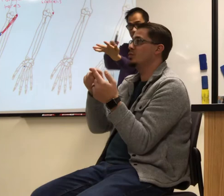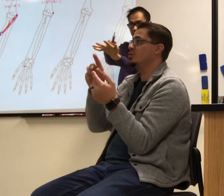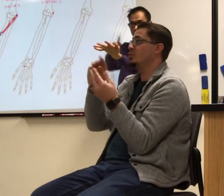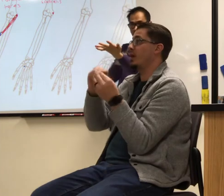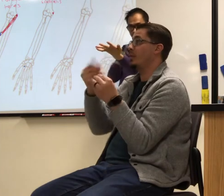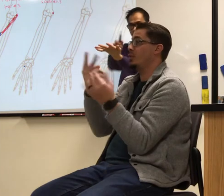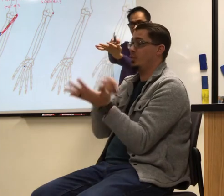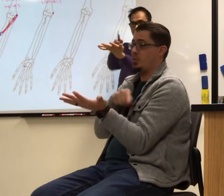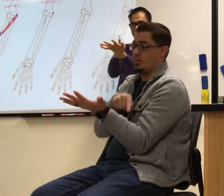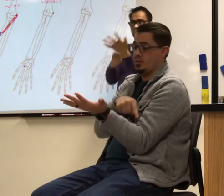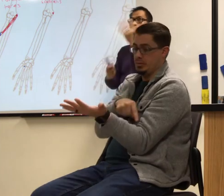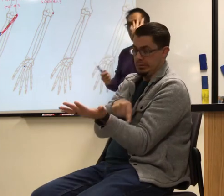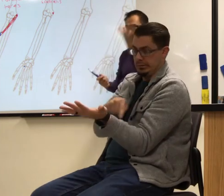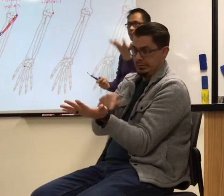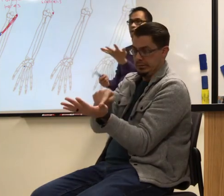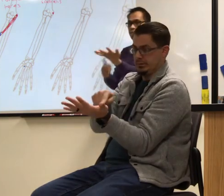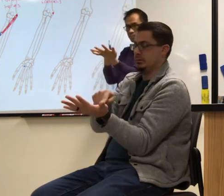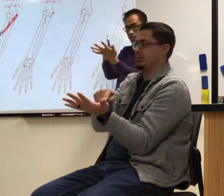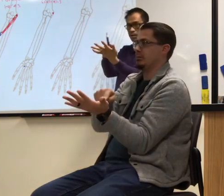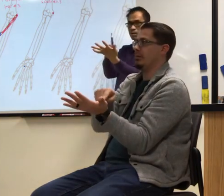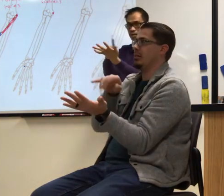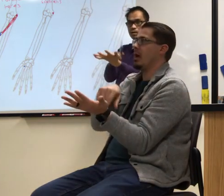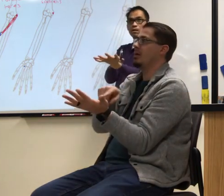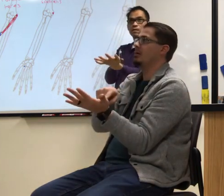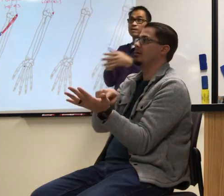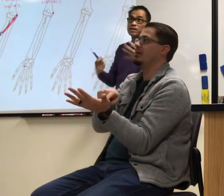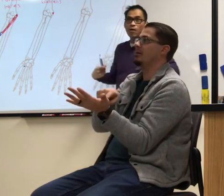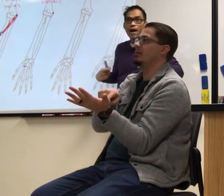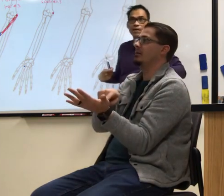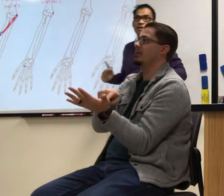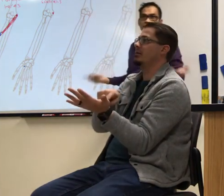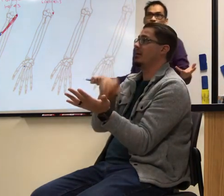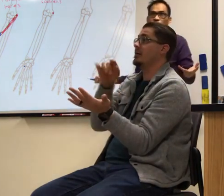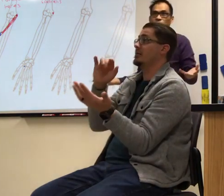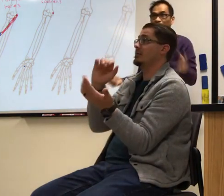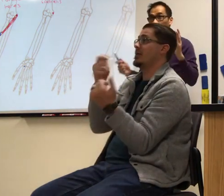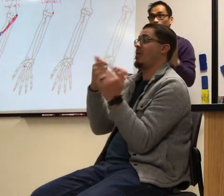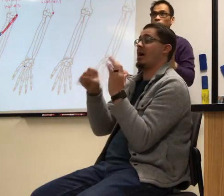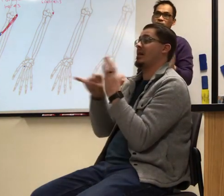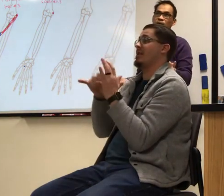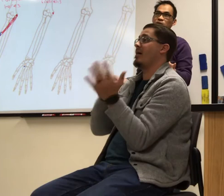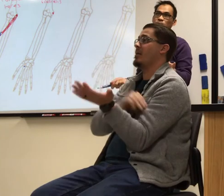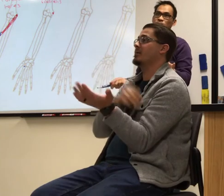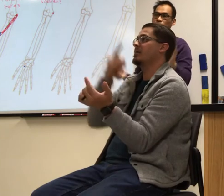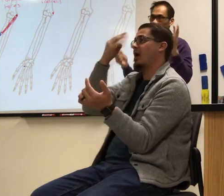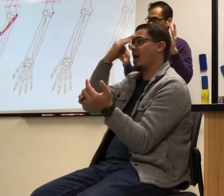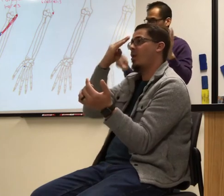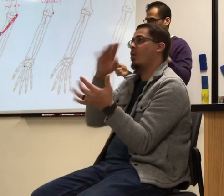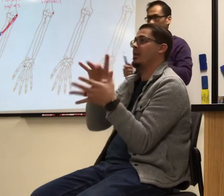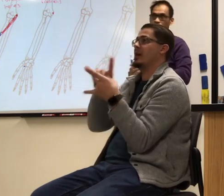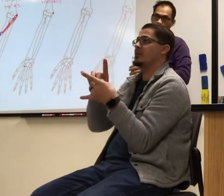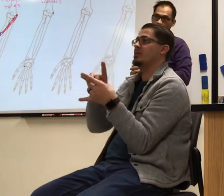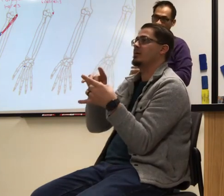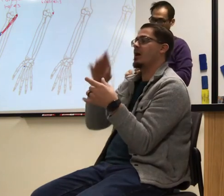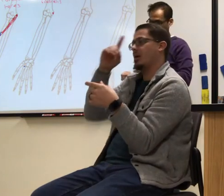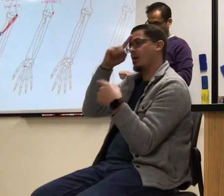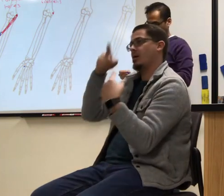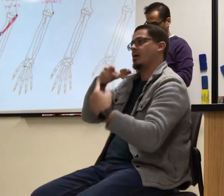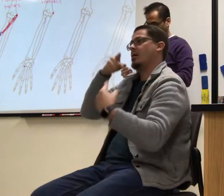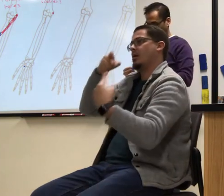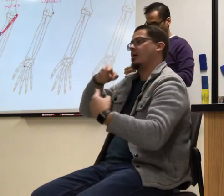Always fall into there. And, oh, okay, that must be, I mean, that's how I identify muscles. I know the attachments. I know it's a headache for